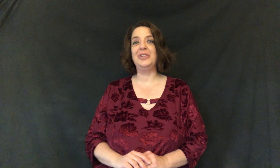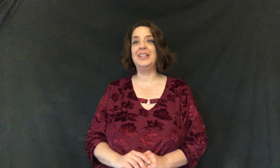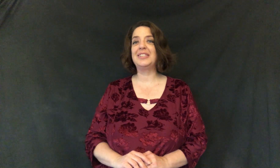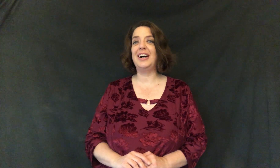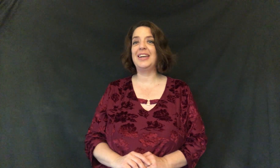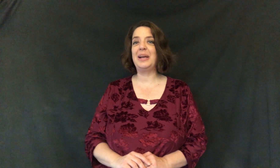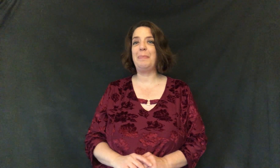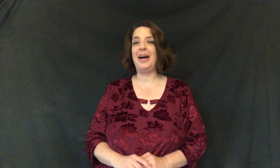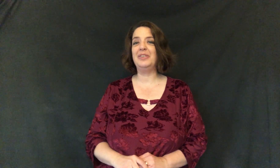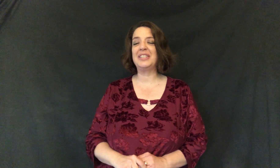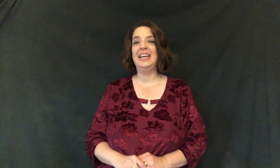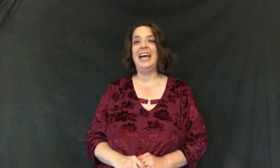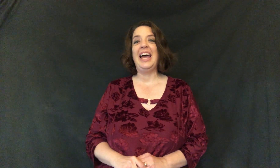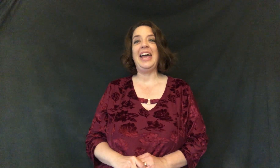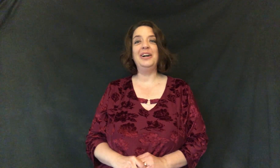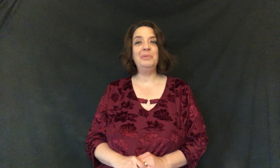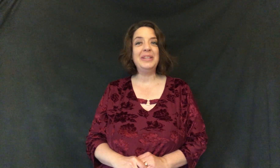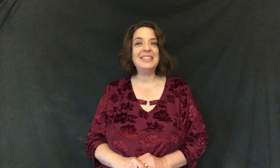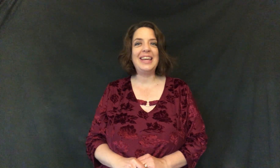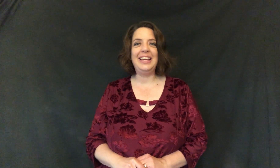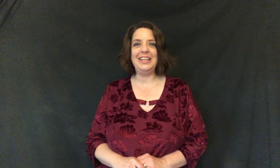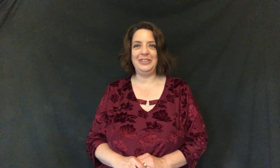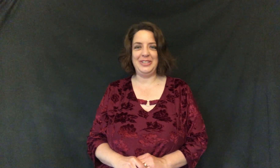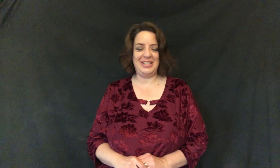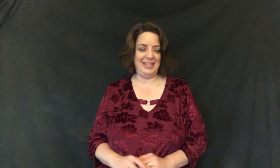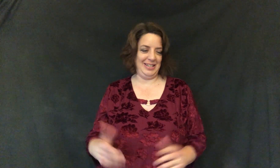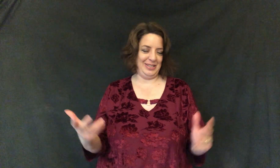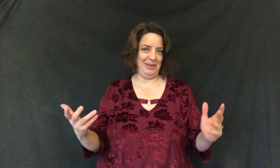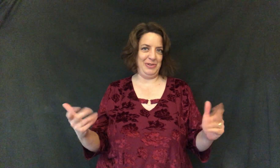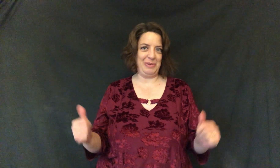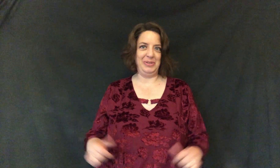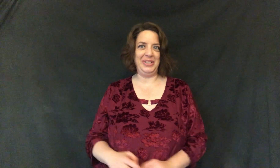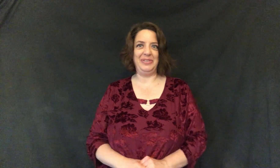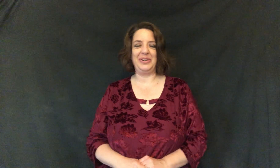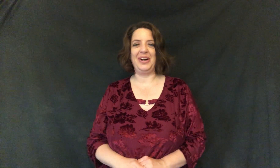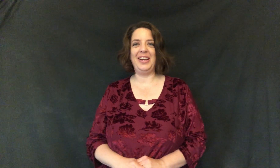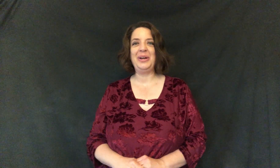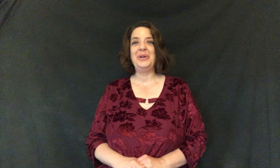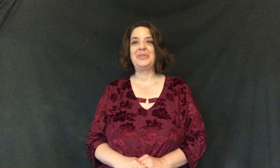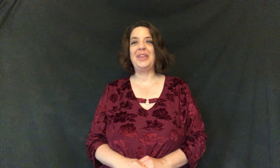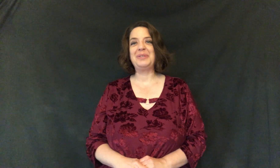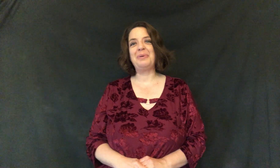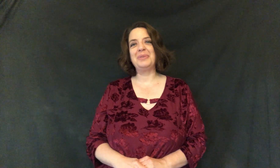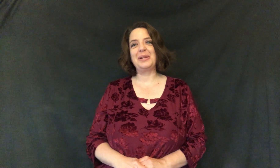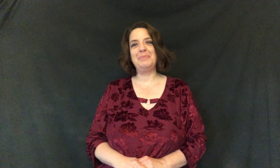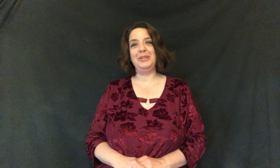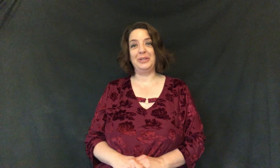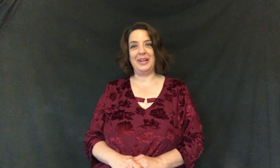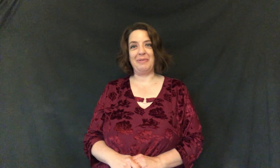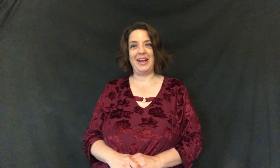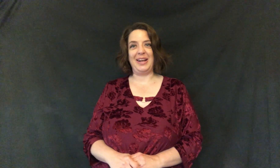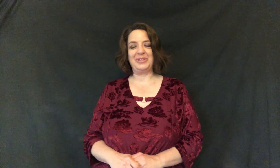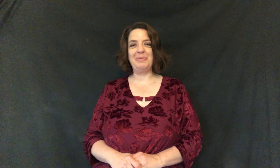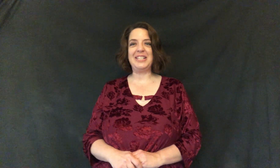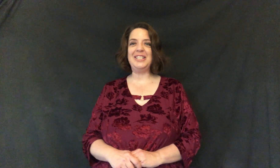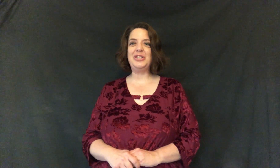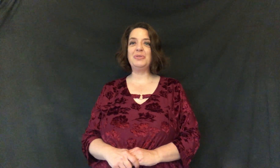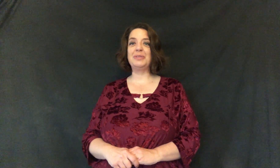is talking about ailments and illnesses, if you can believe it or not. So that's what we're going to be learning right now. So I'm going to teach you some